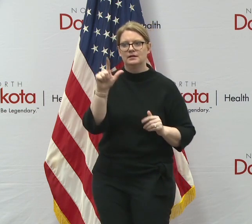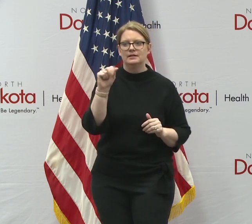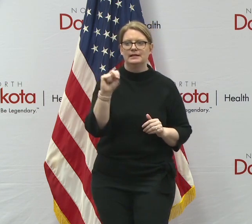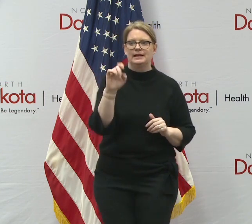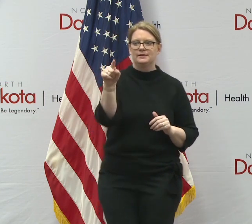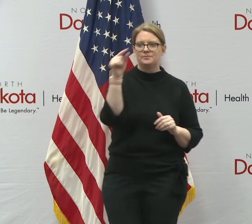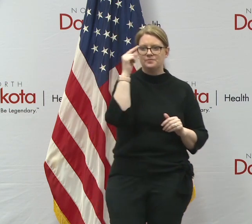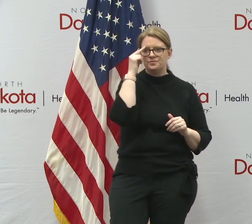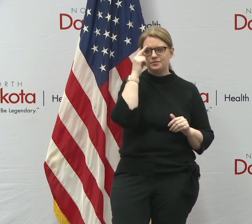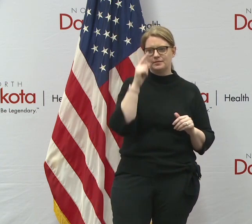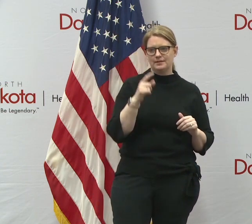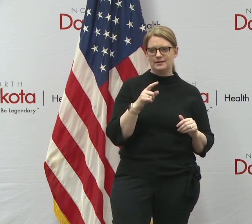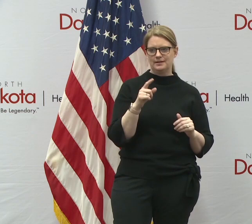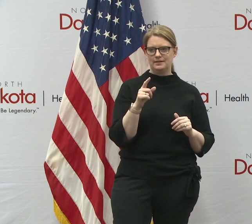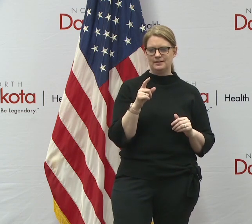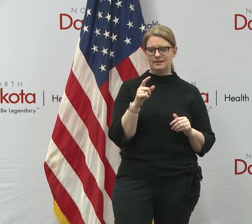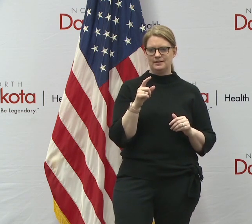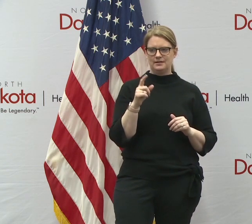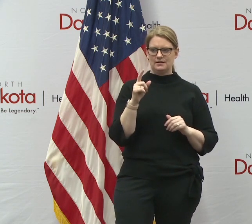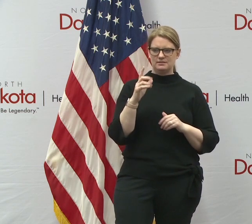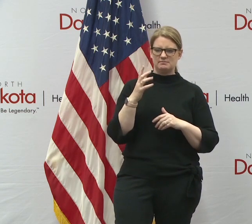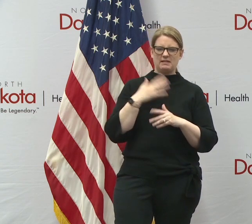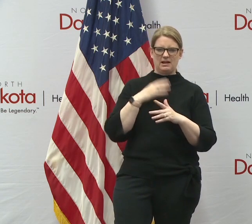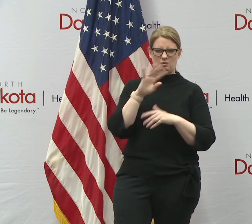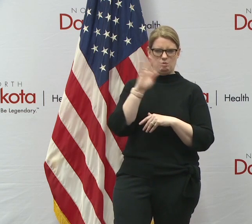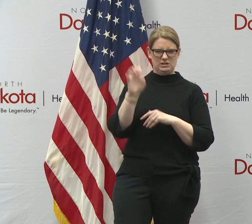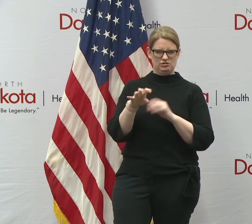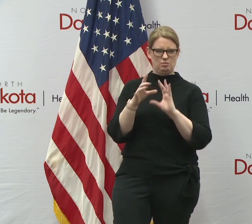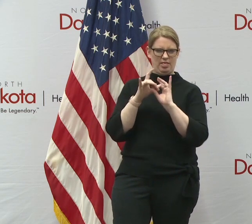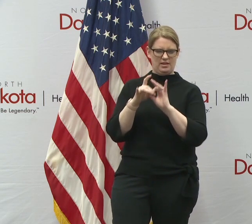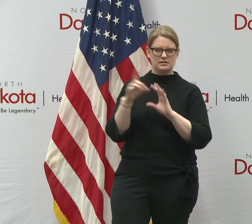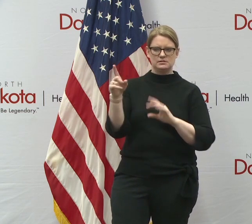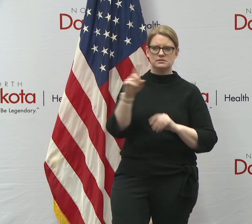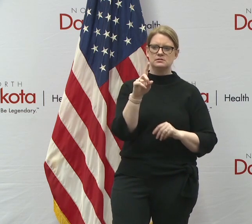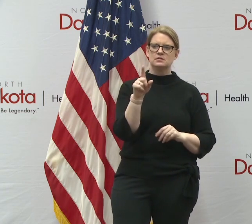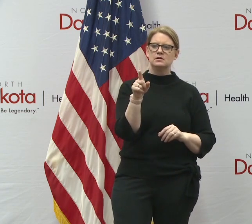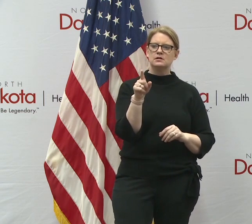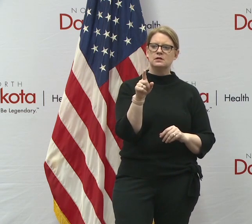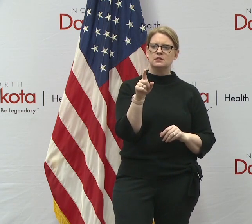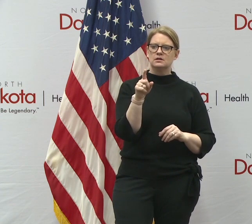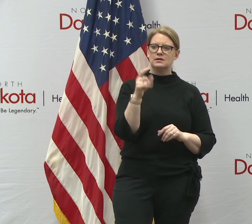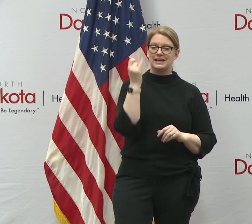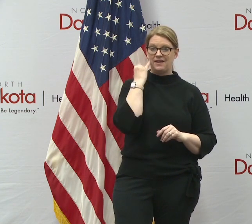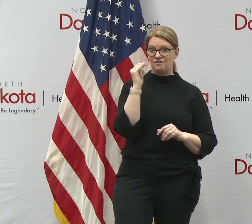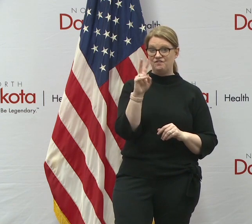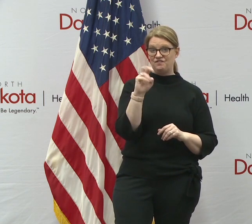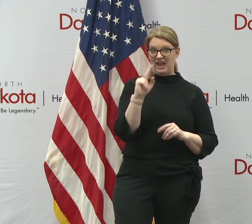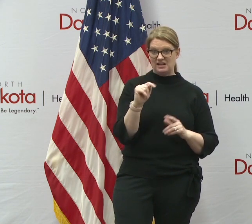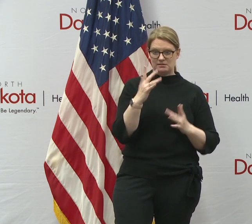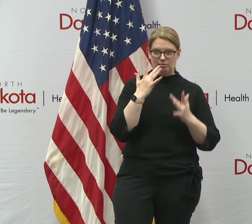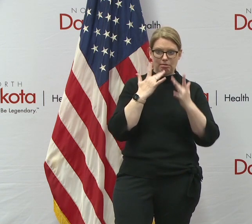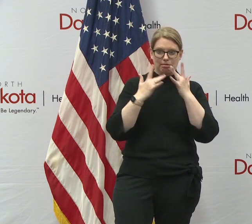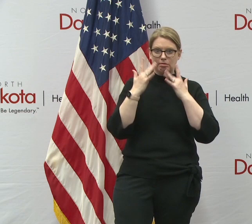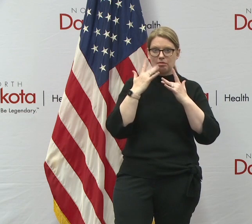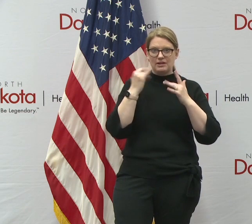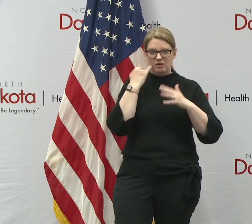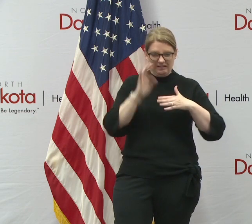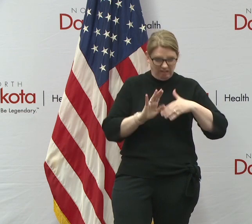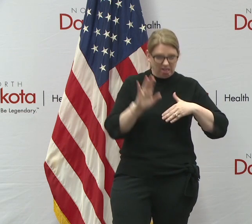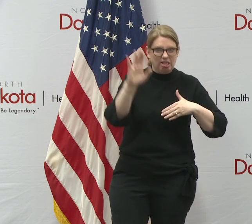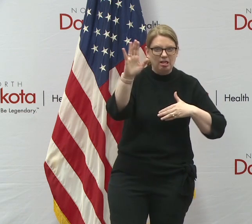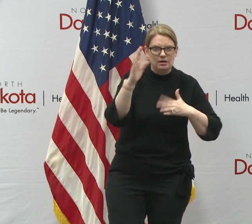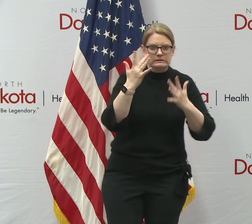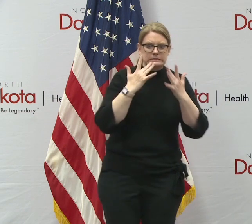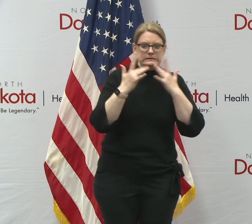Lane? Mine kind of goes off of that. If there were to be a shortage of ventilators, if this spikes, is